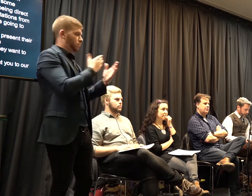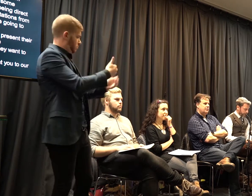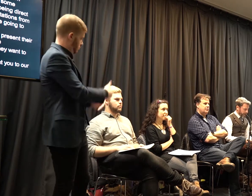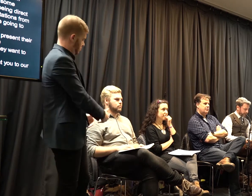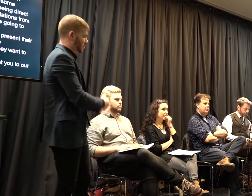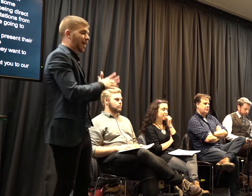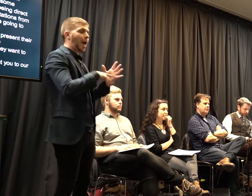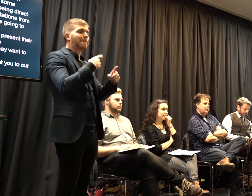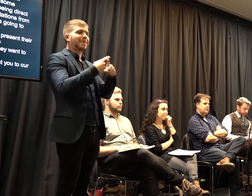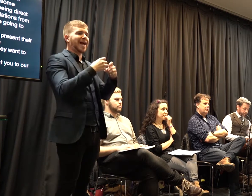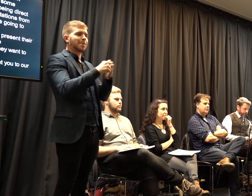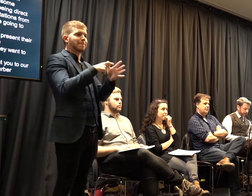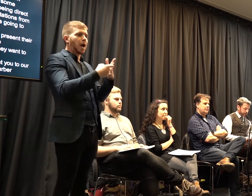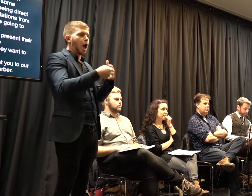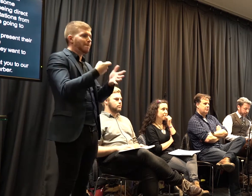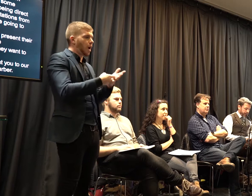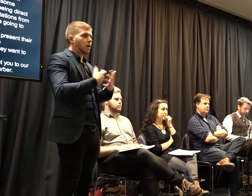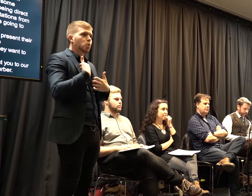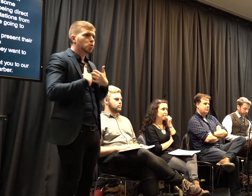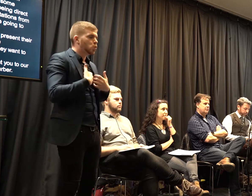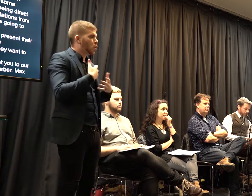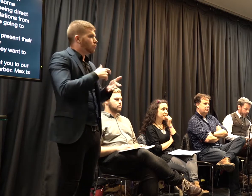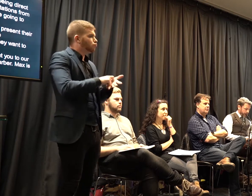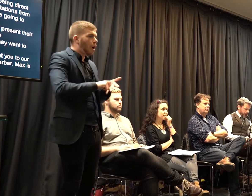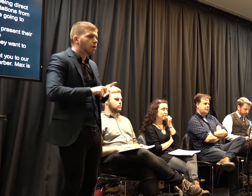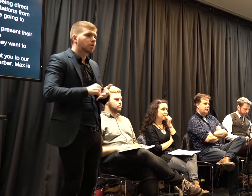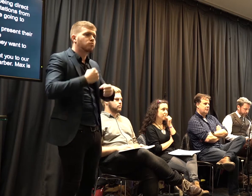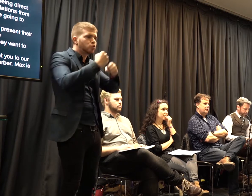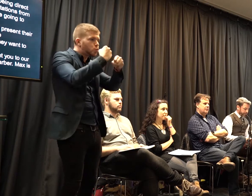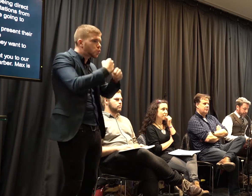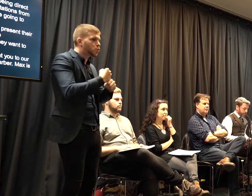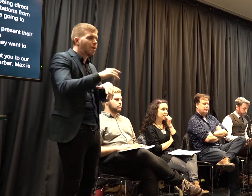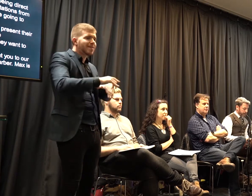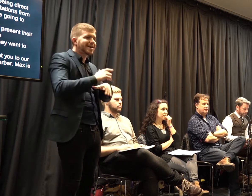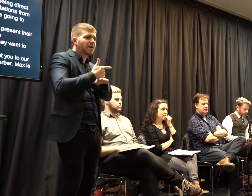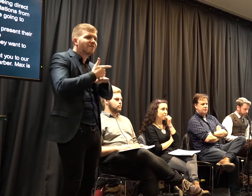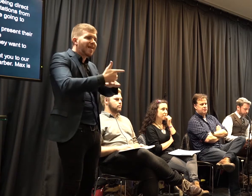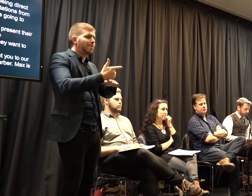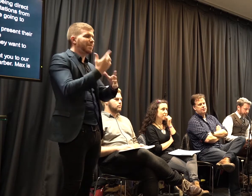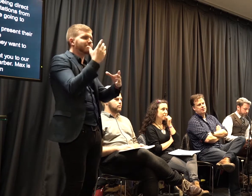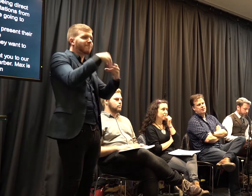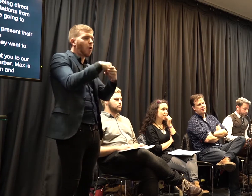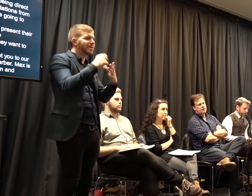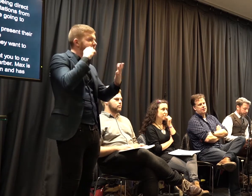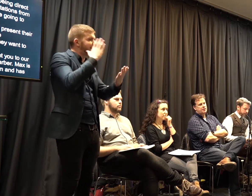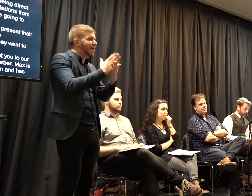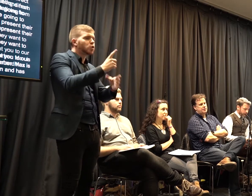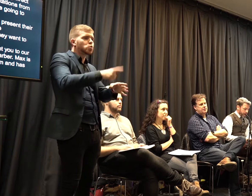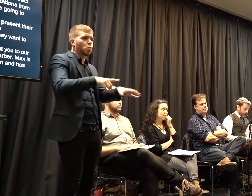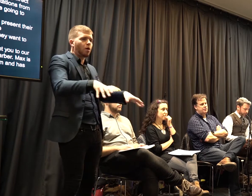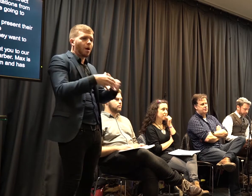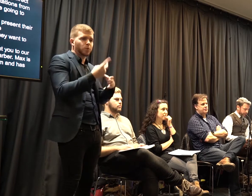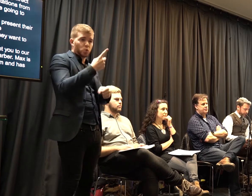Barber. Max is a budding writer-producer in theatre and film, and has been involved with Definitely Youth and Hub for about 2